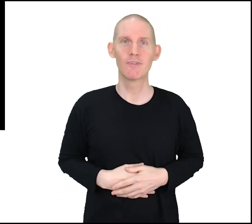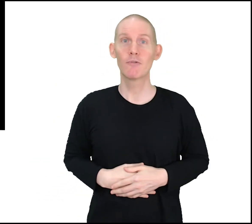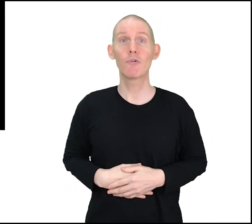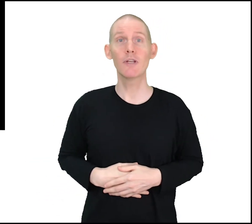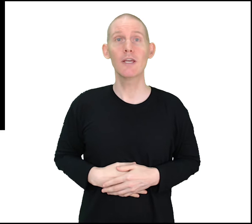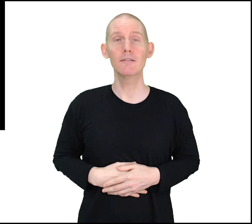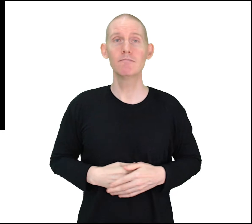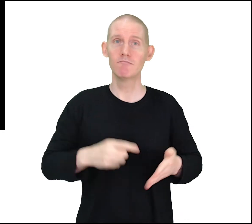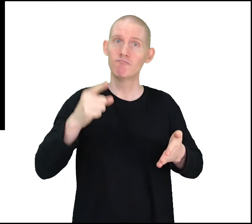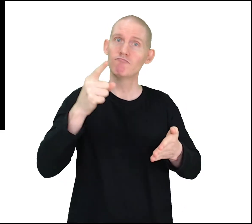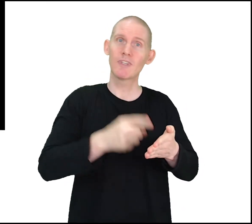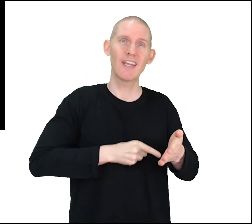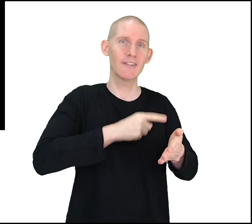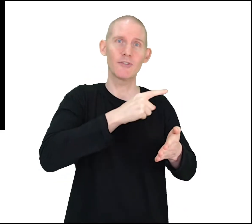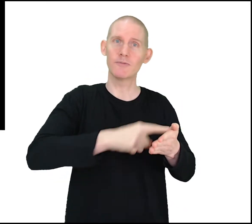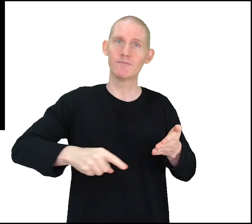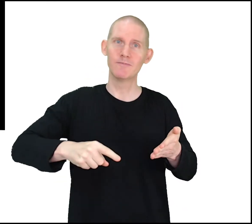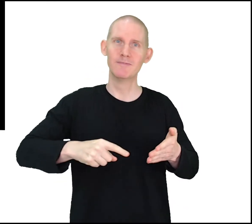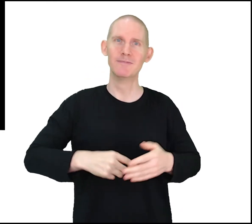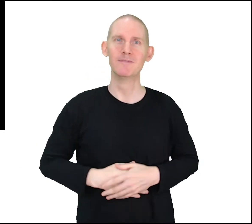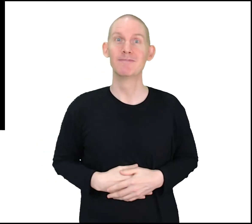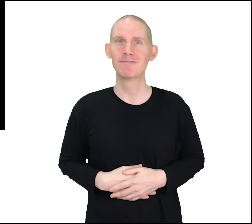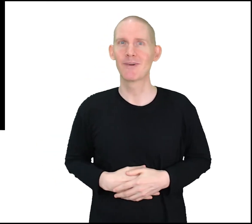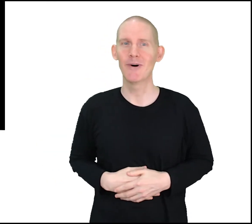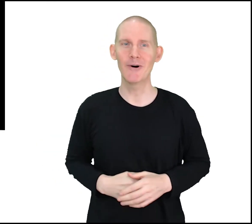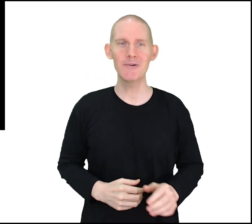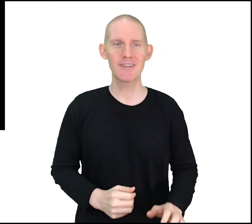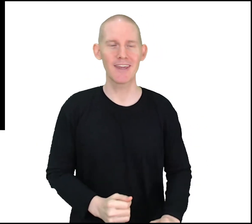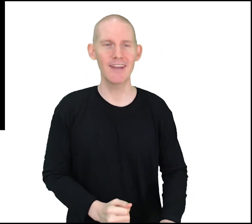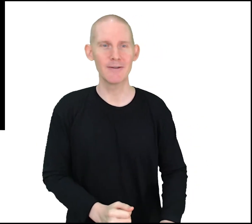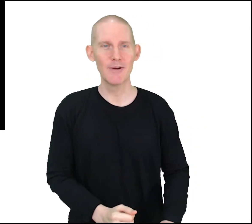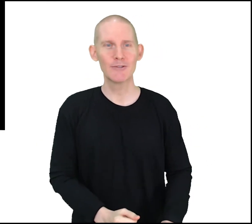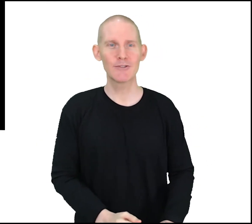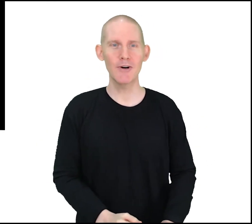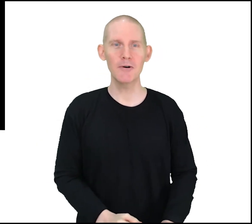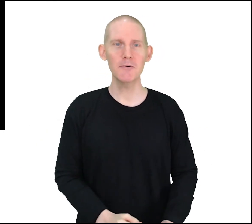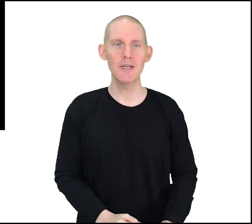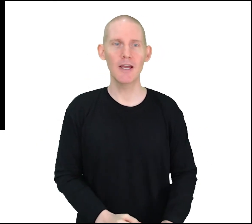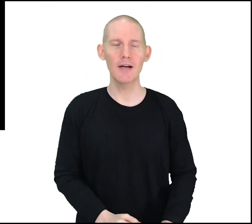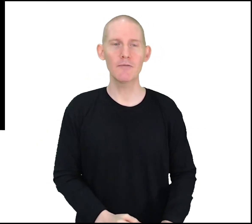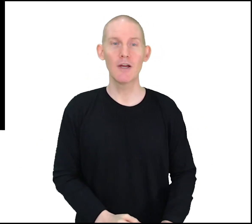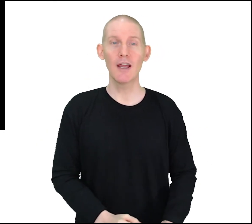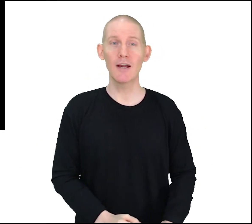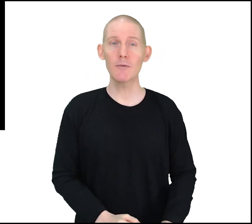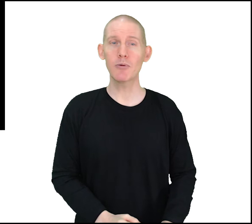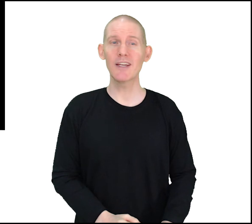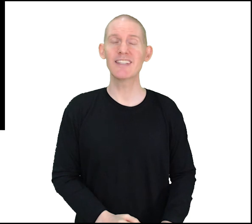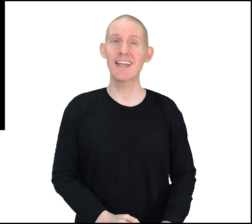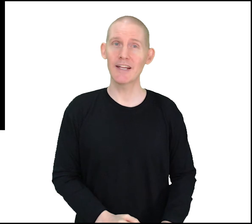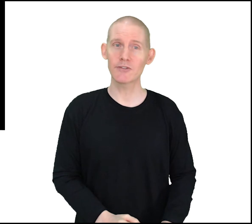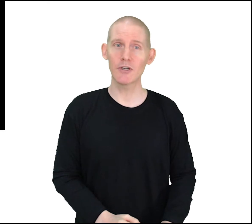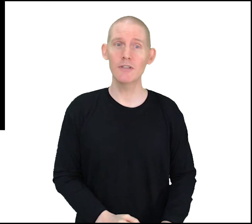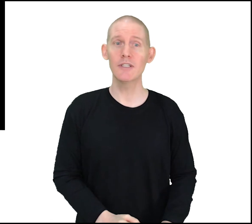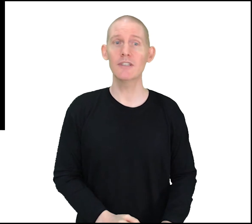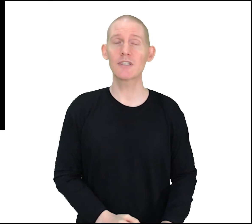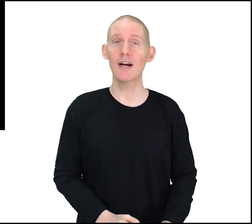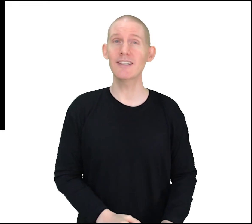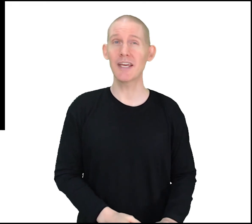front again, cancel. Okay. So we have airplane cancel, and in this context it